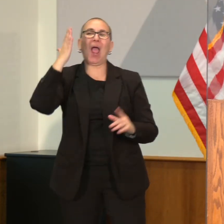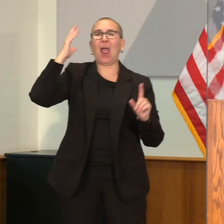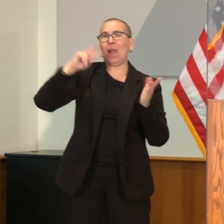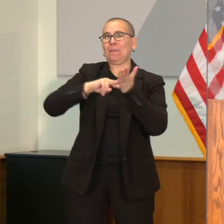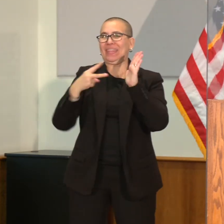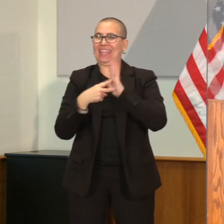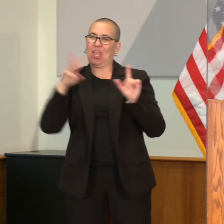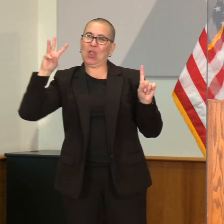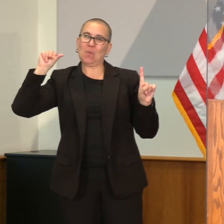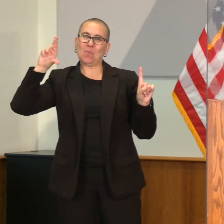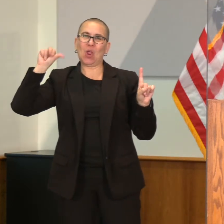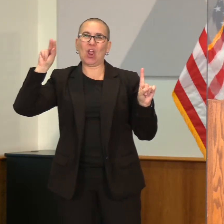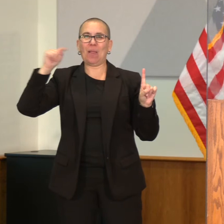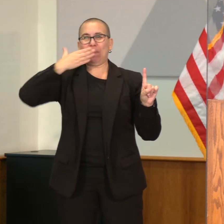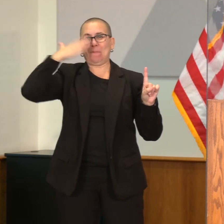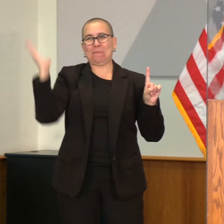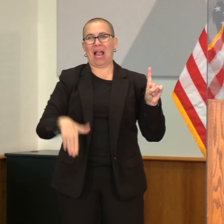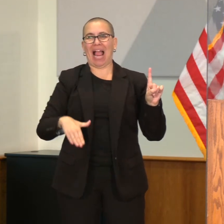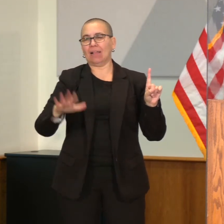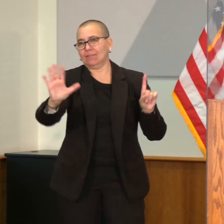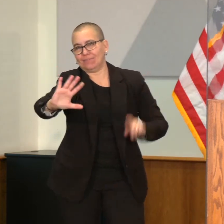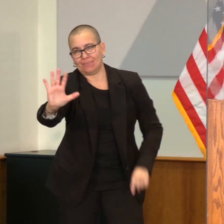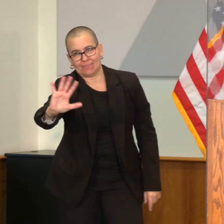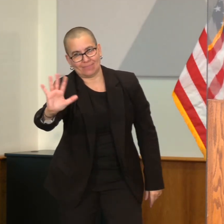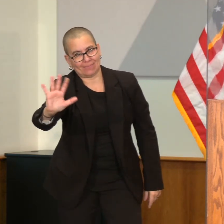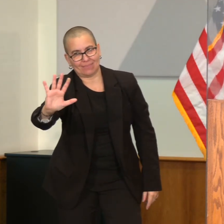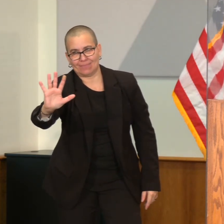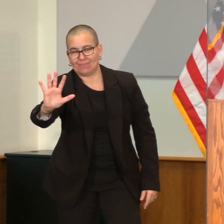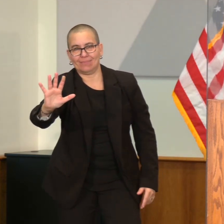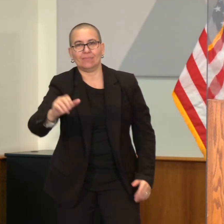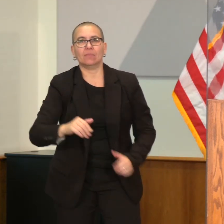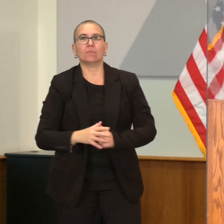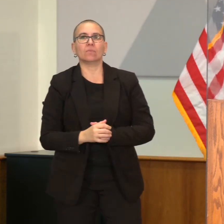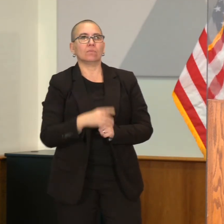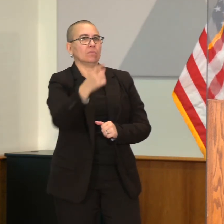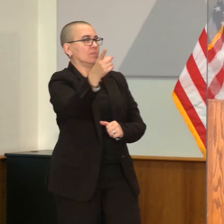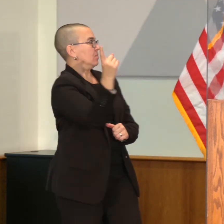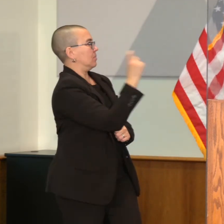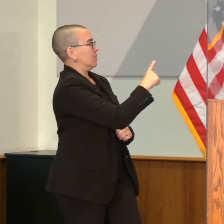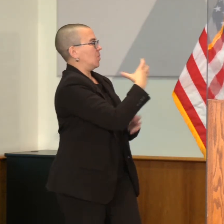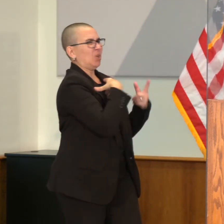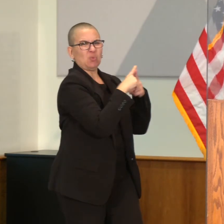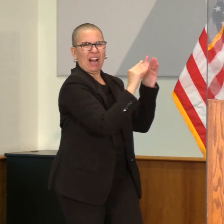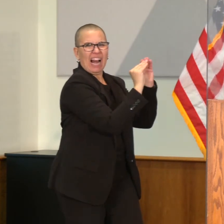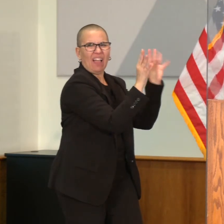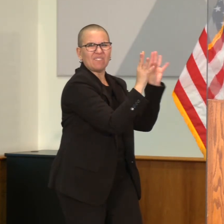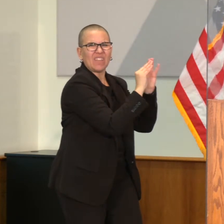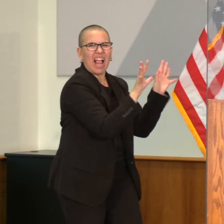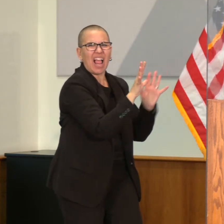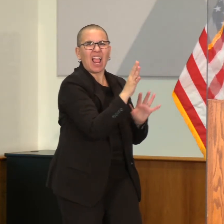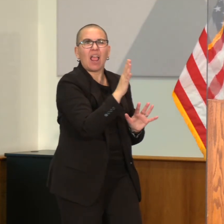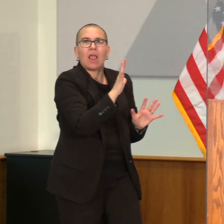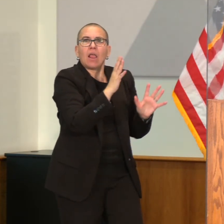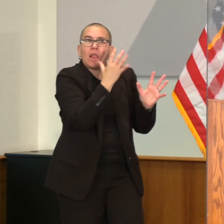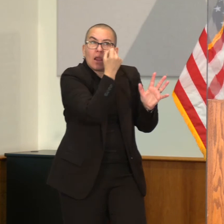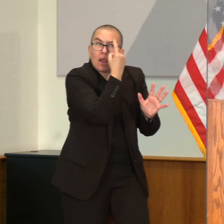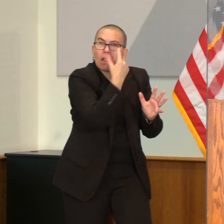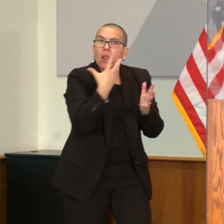happening. Sure, I just want to clarify, I don't know what the officers knew, but I know that the warrant that I've seen